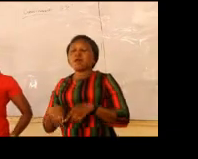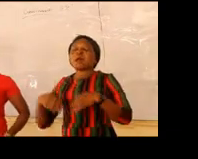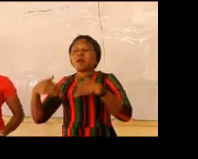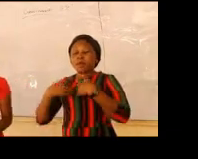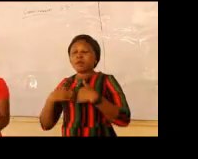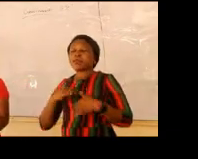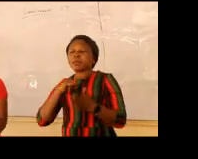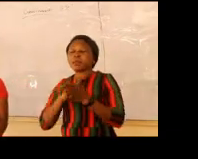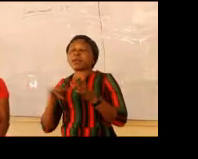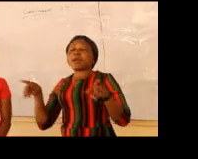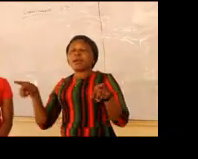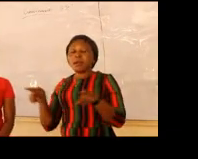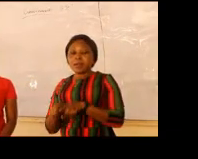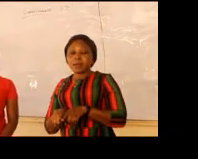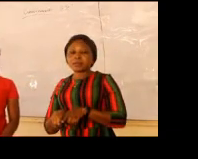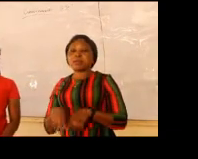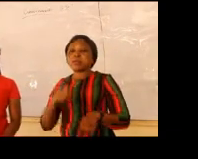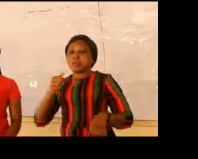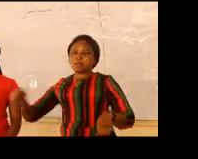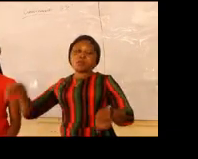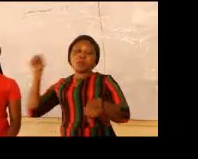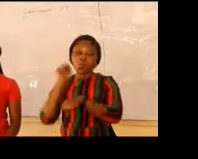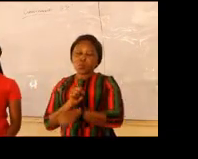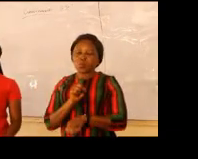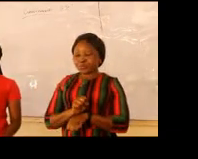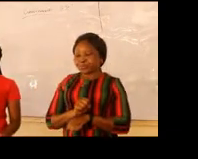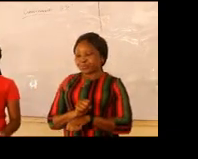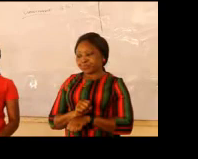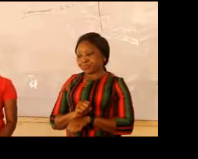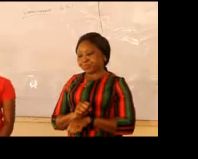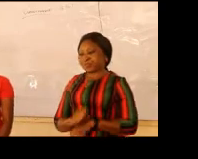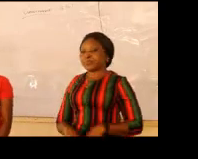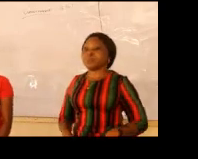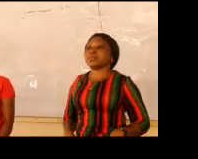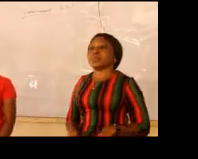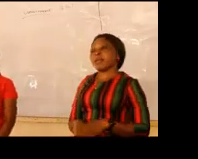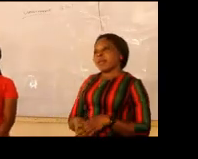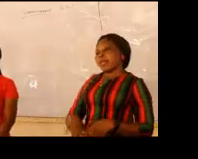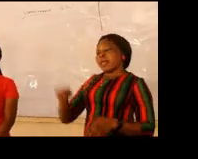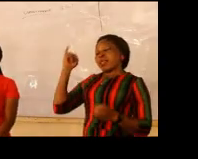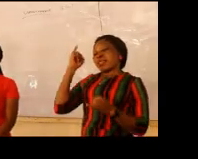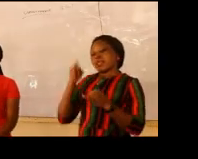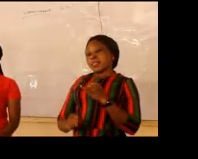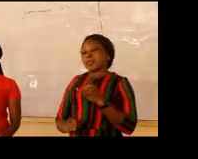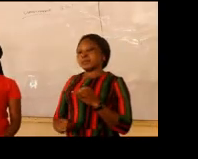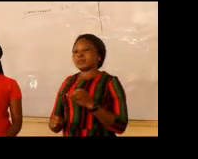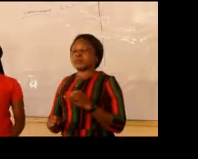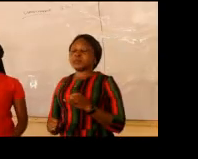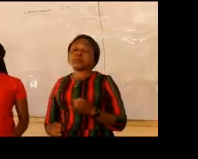So today, I told you last week to read ahead of me. I said you should read centralization and